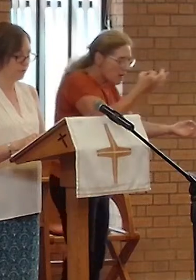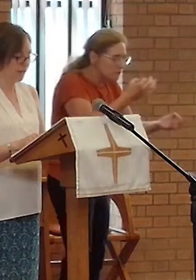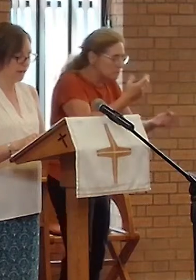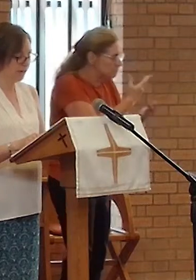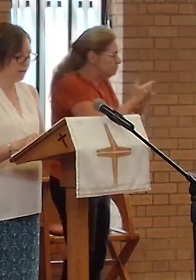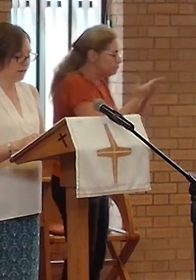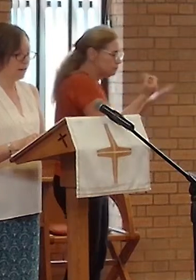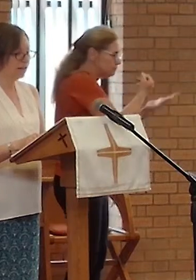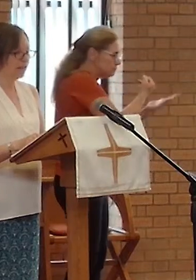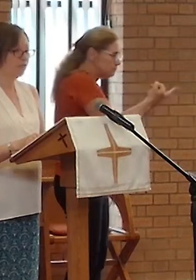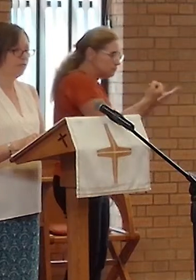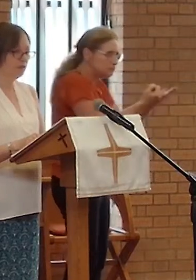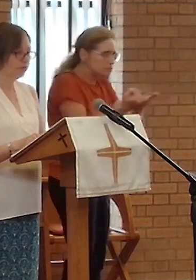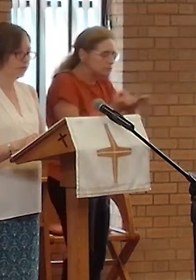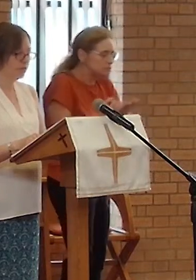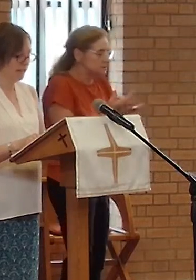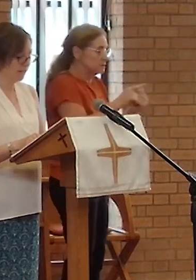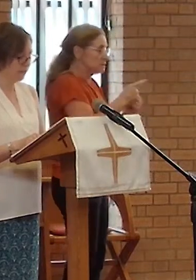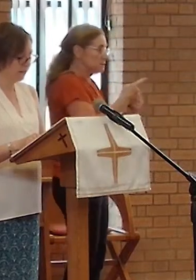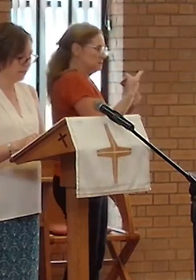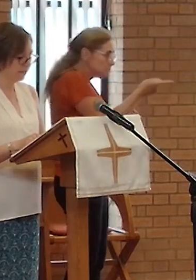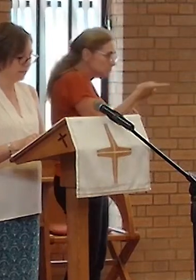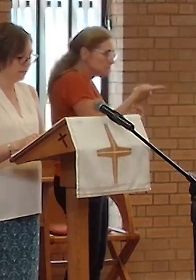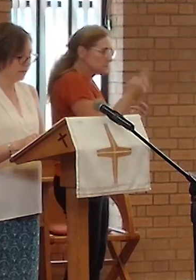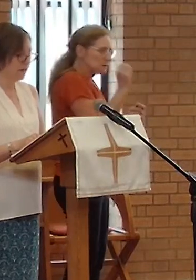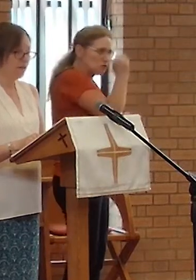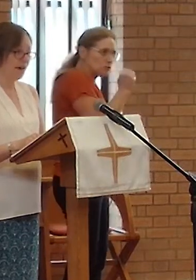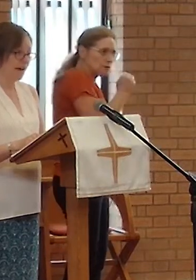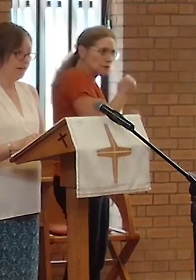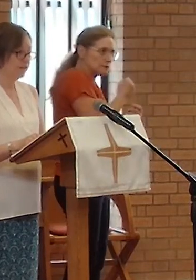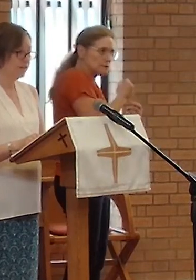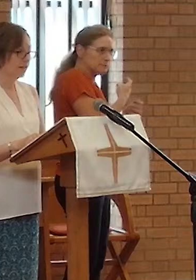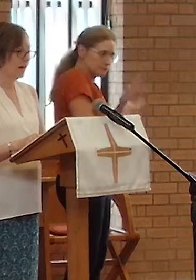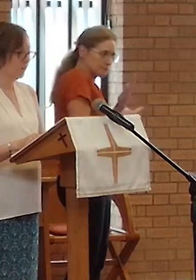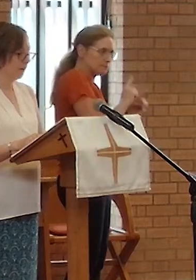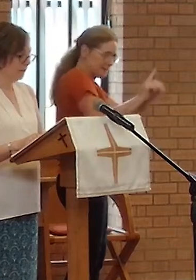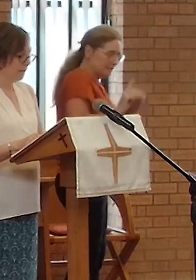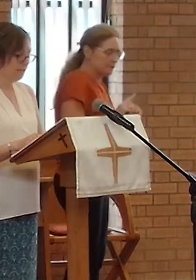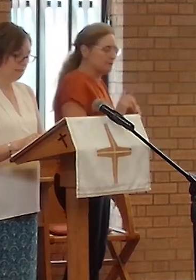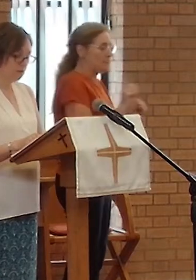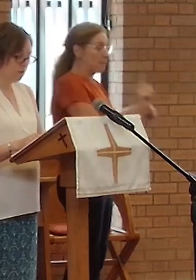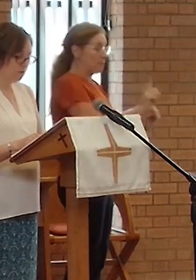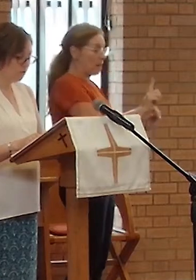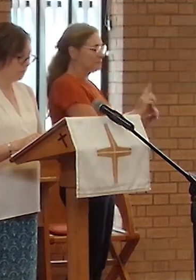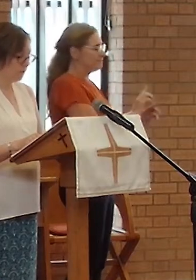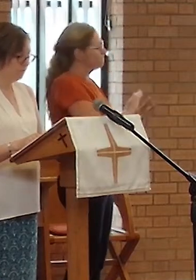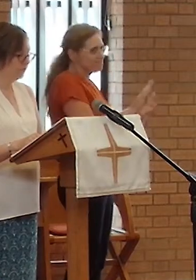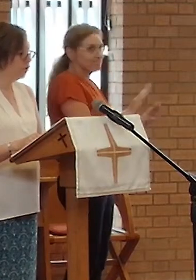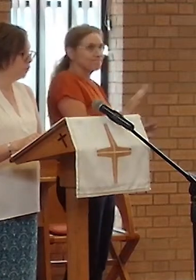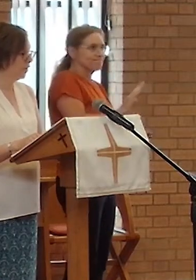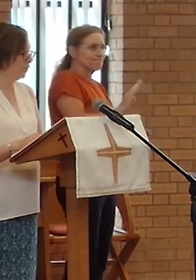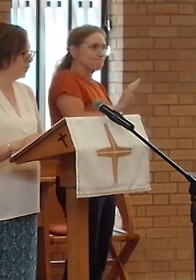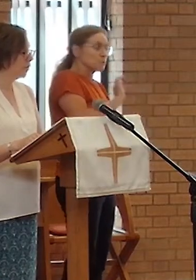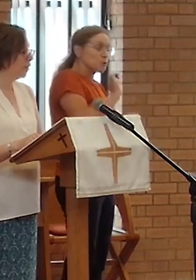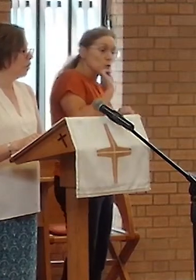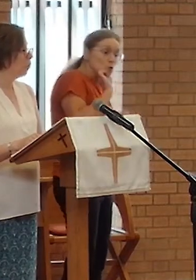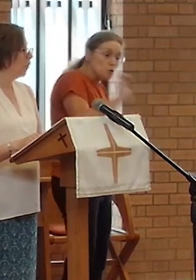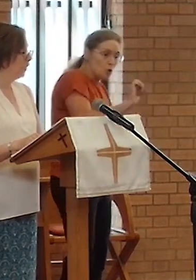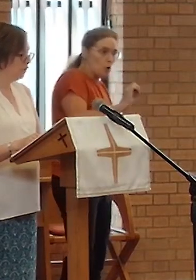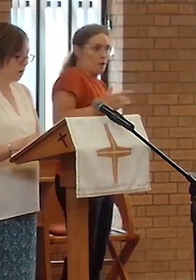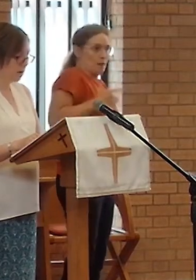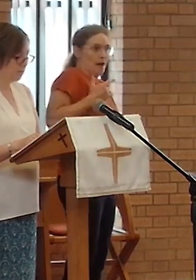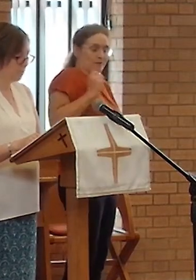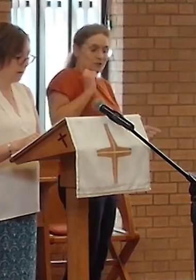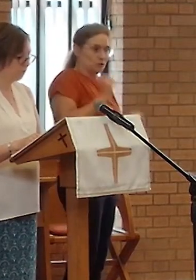impurity, and they are full of greed. That, however, is not the way of life you learned when